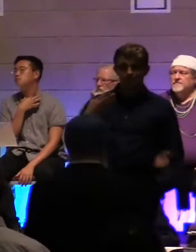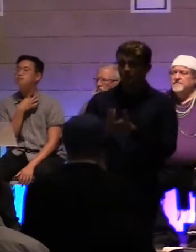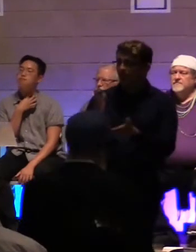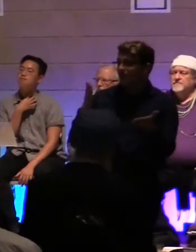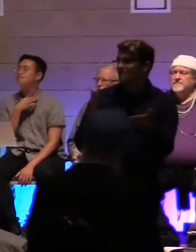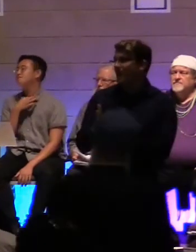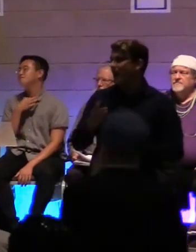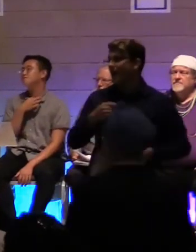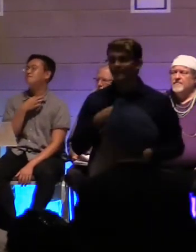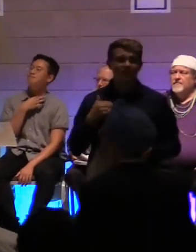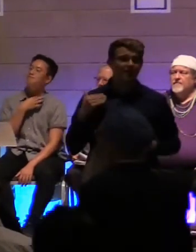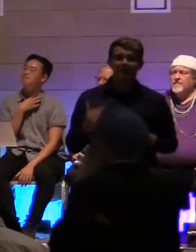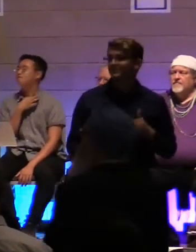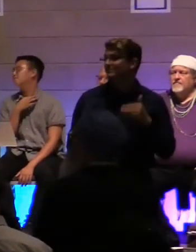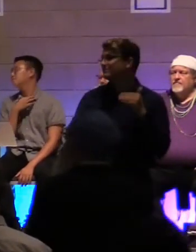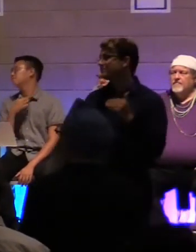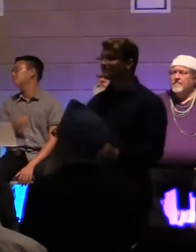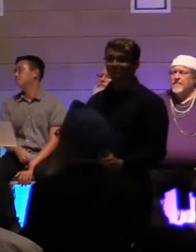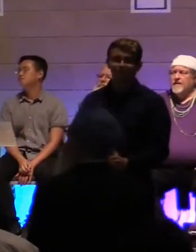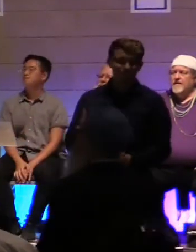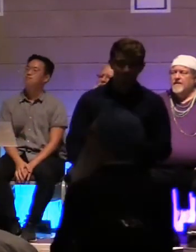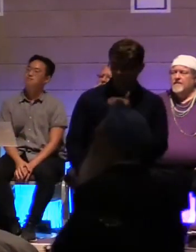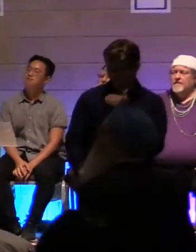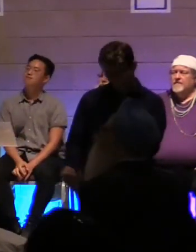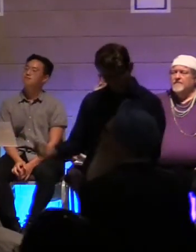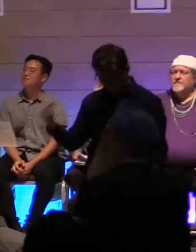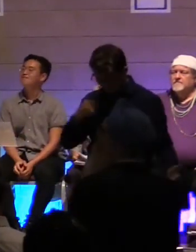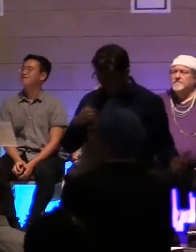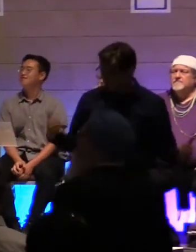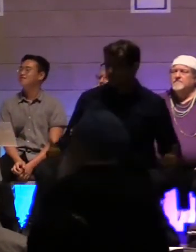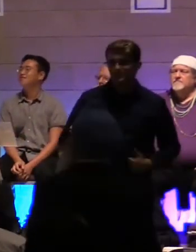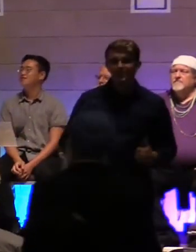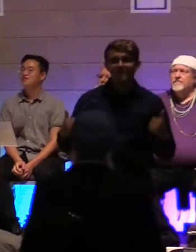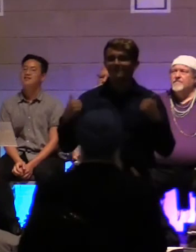I survived it. Yeah, we're going to dance on this thing in a moment. Come on.